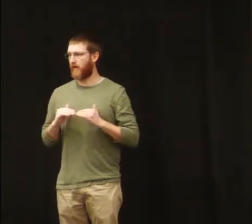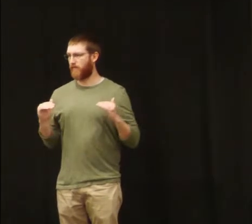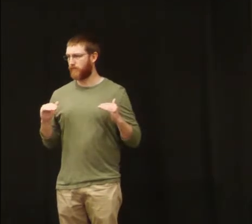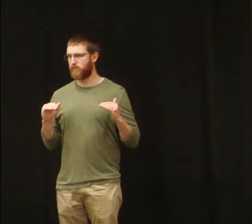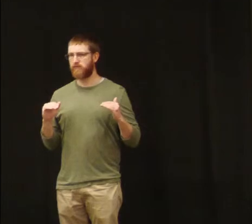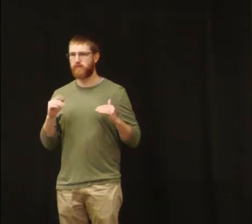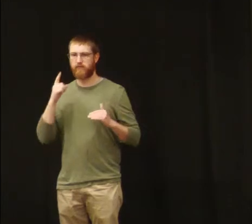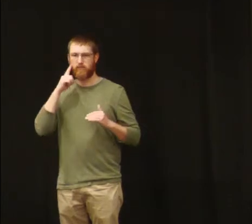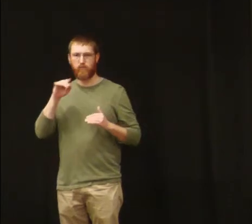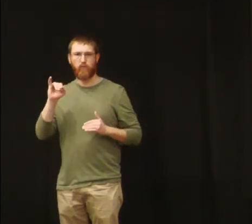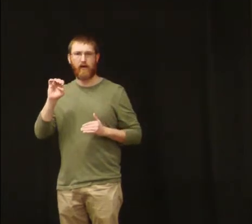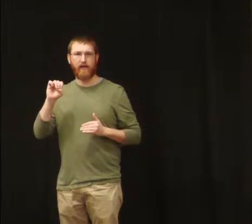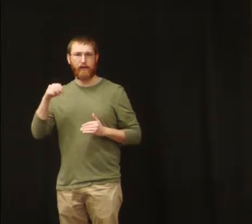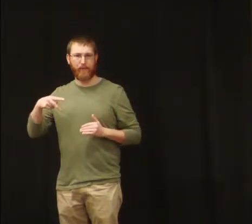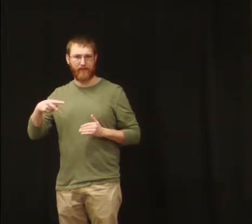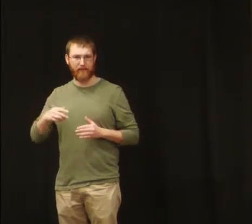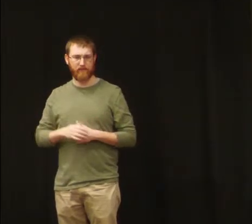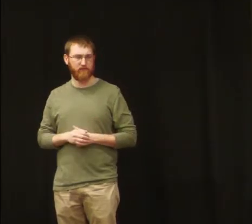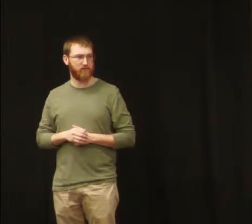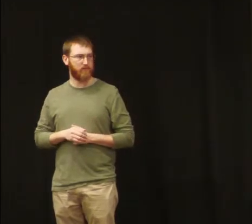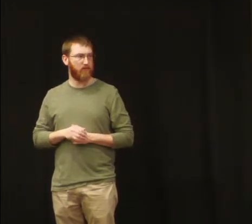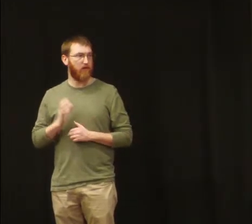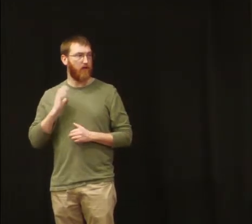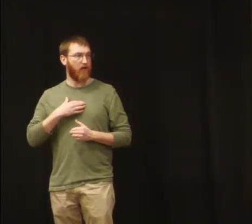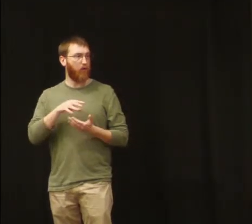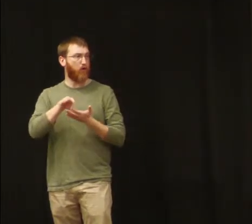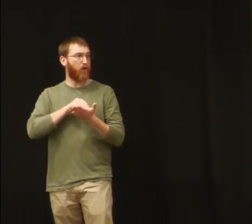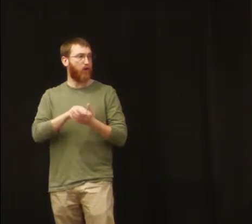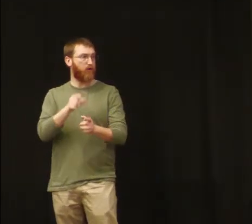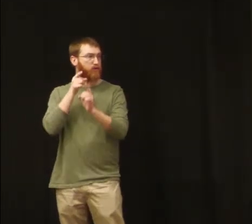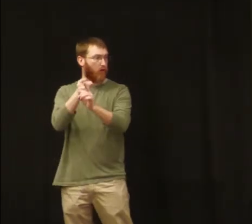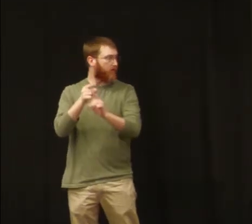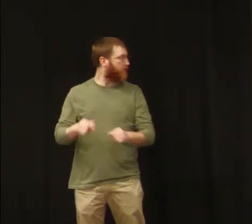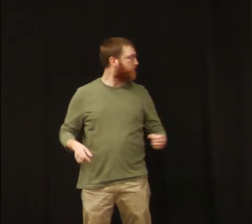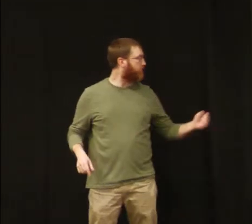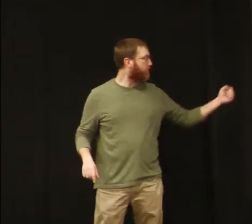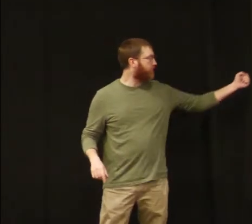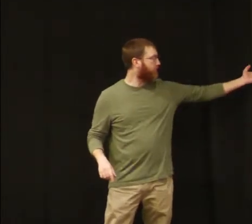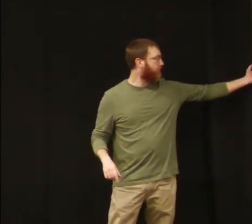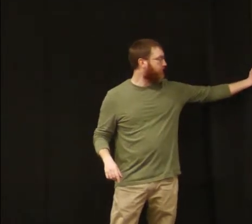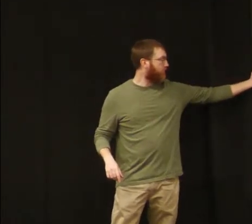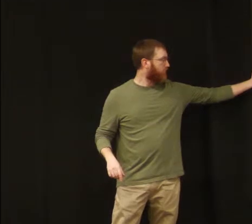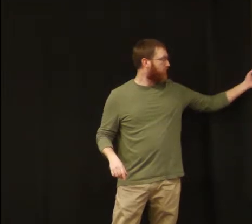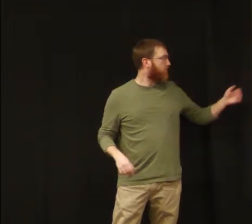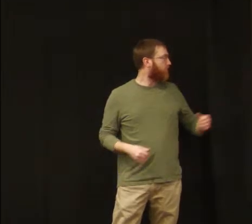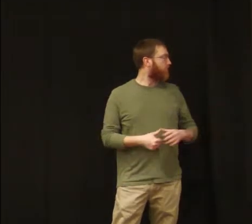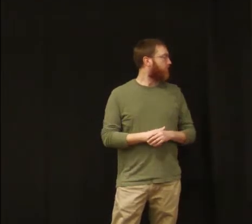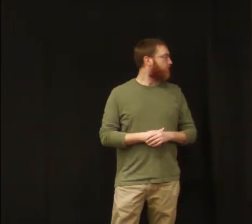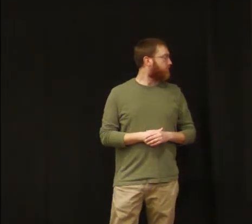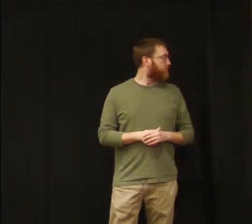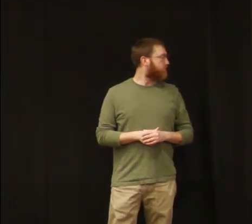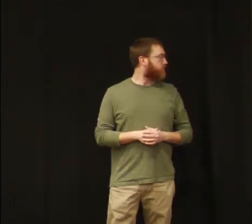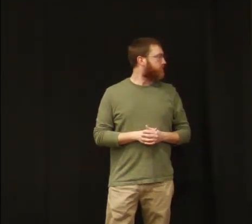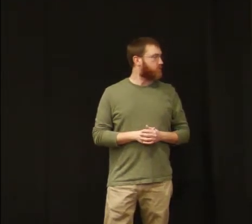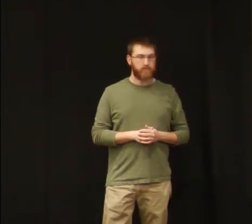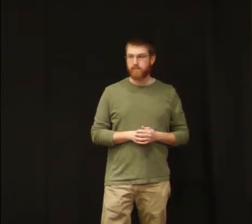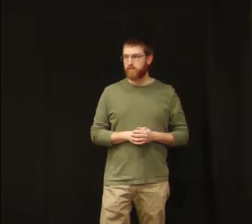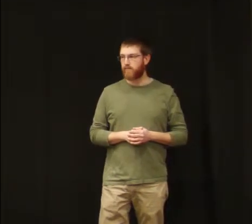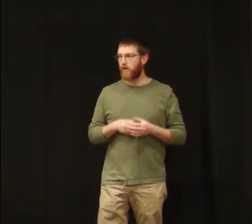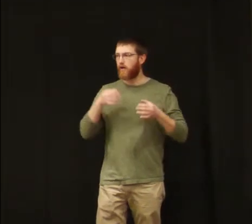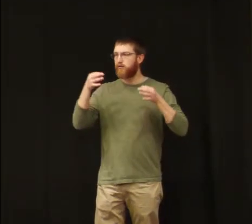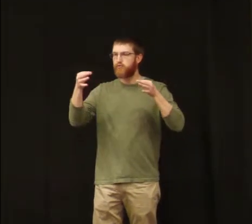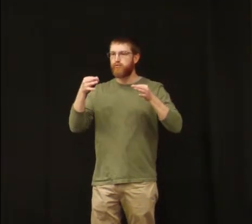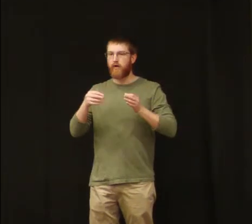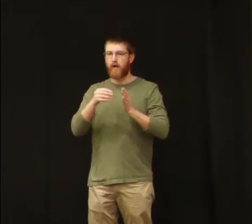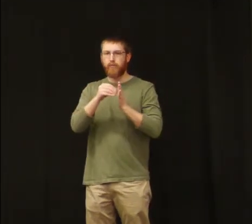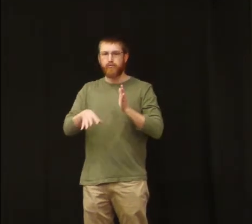levels. So here is the learning target. I can develop present levels that describe a student in enough detail that